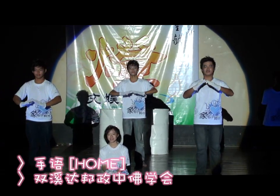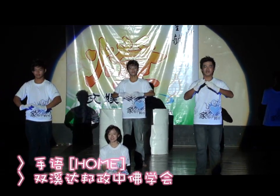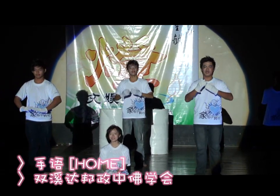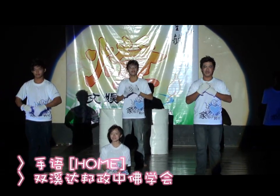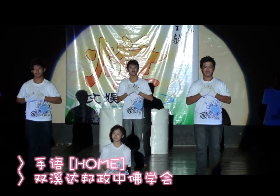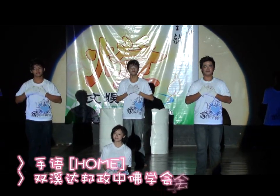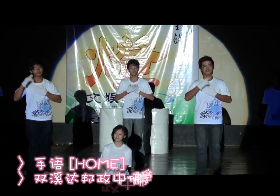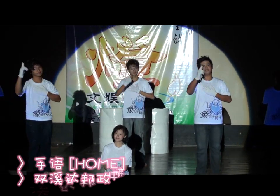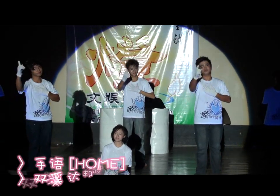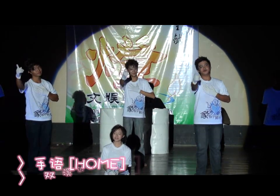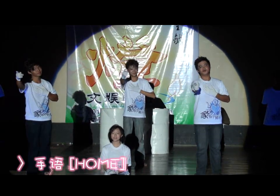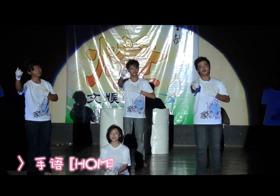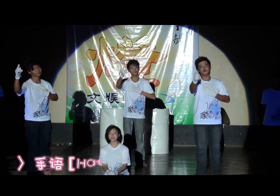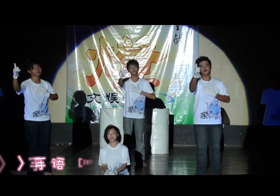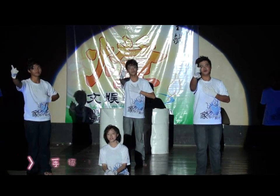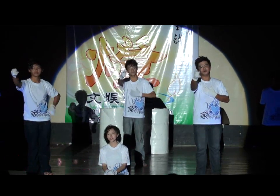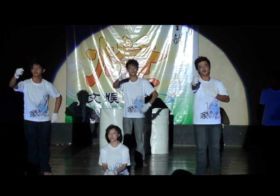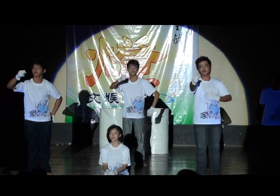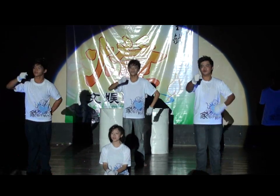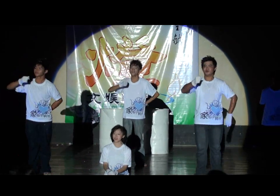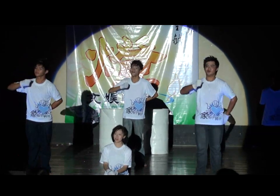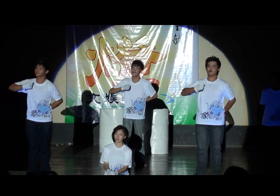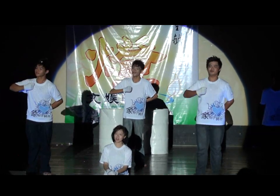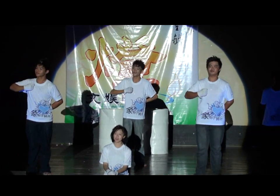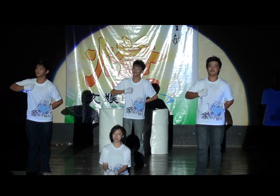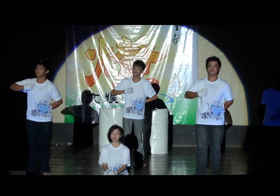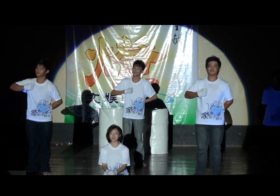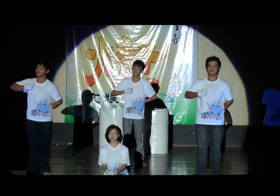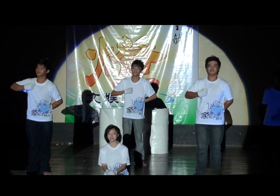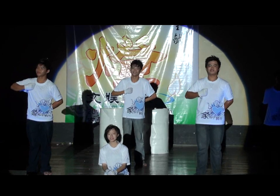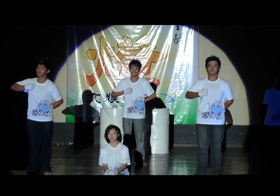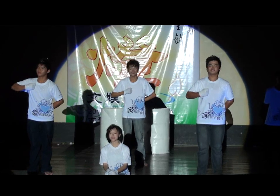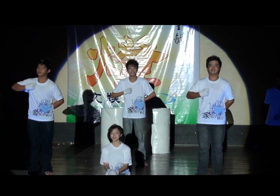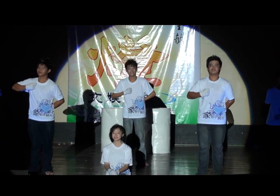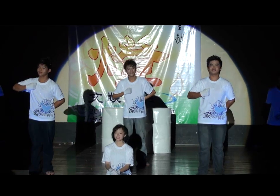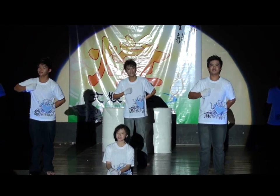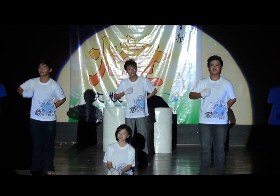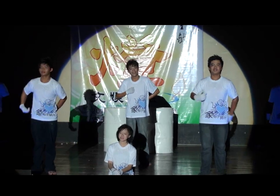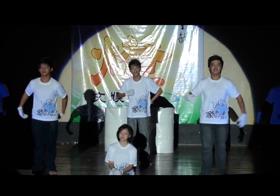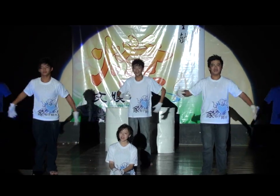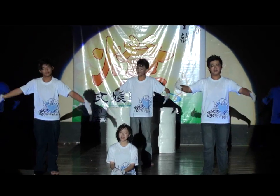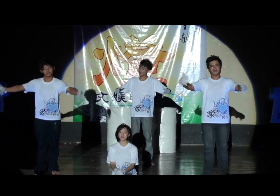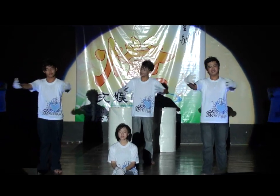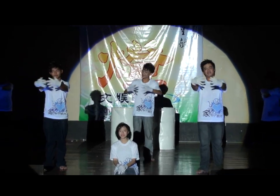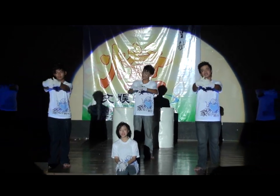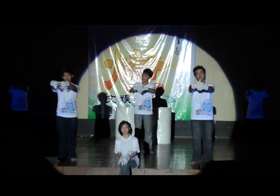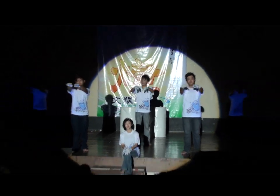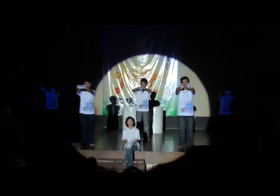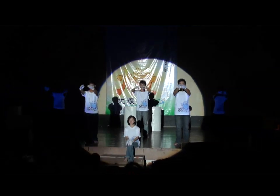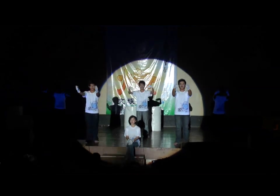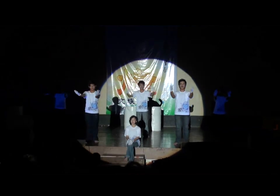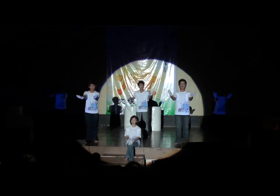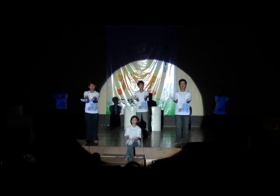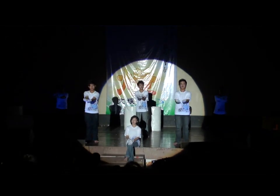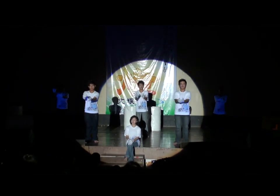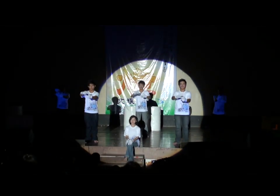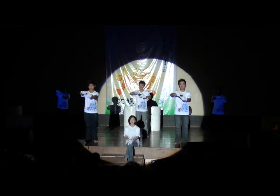I miss you, you know And I'll be keeping all the